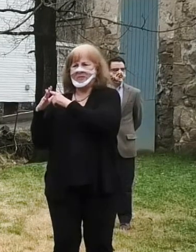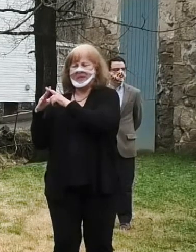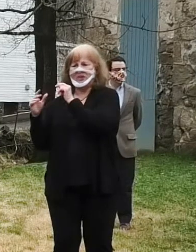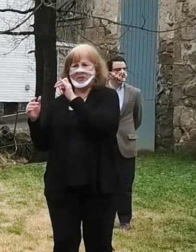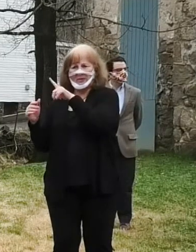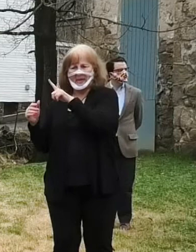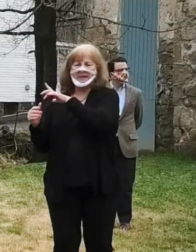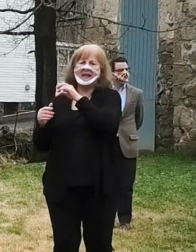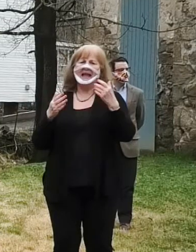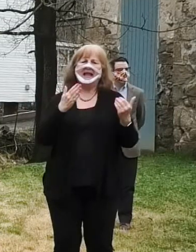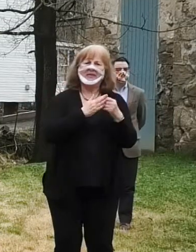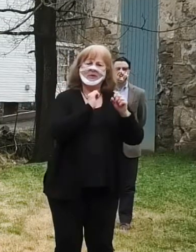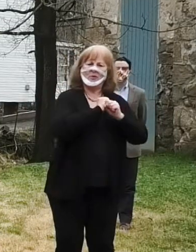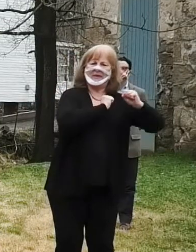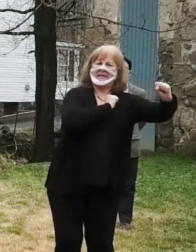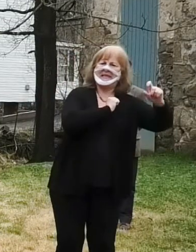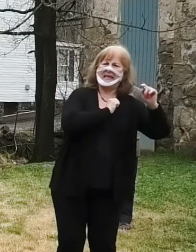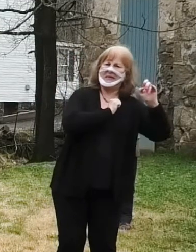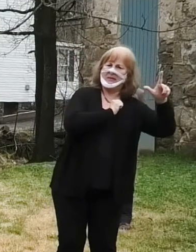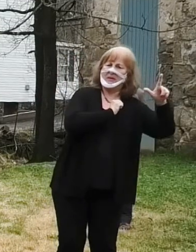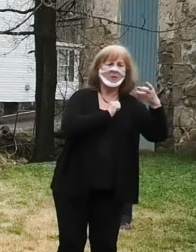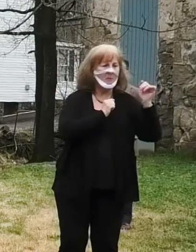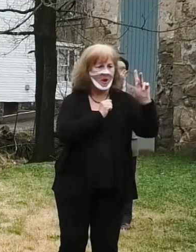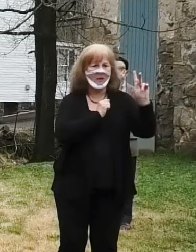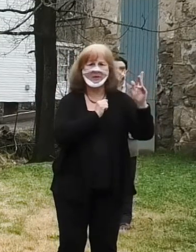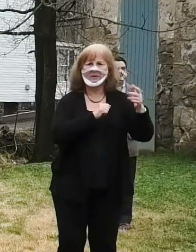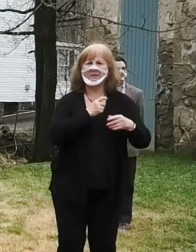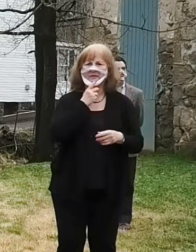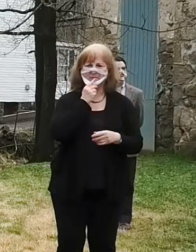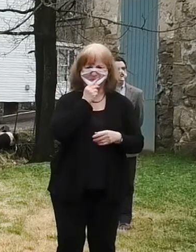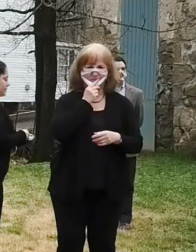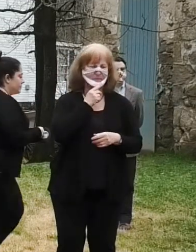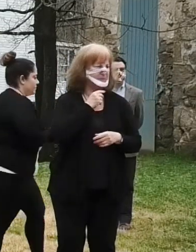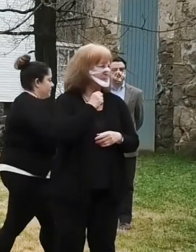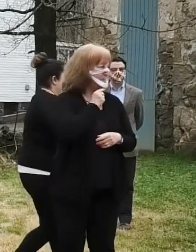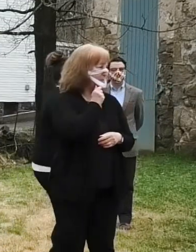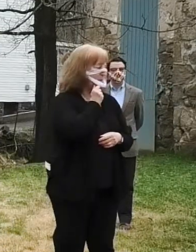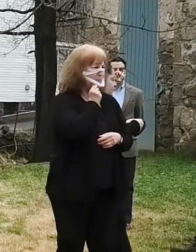tunnel and the new extended tunnel? Mark?